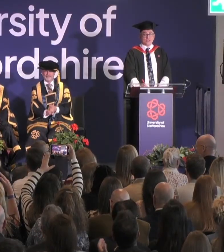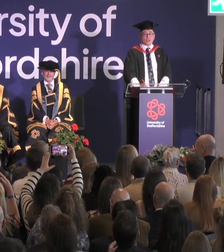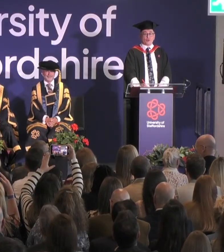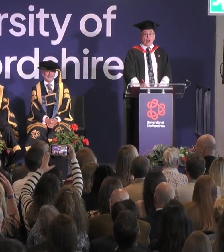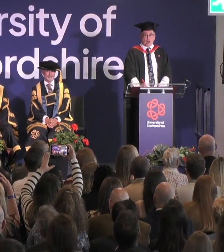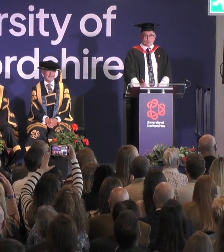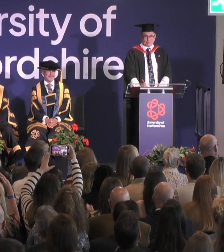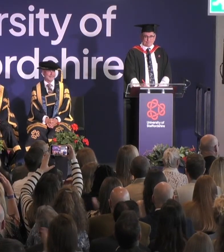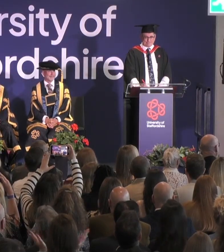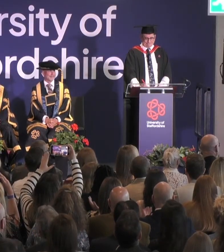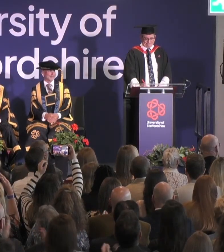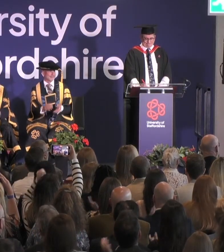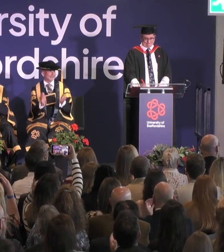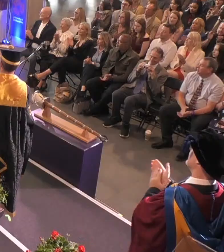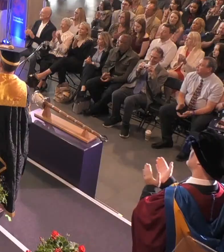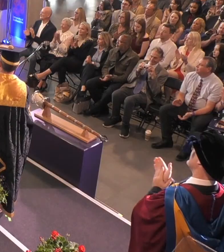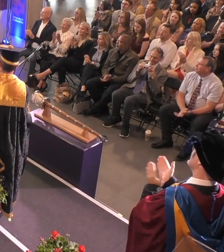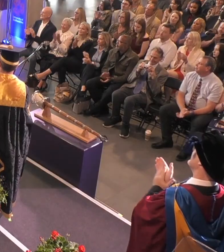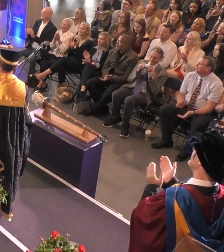Alexander Grubb.